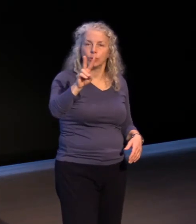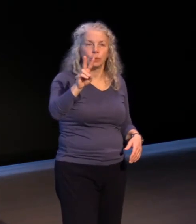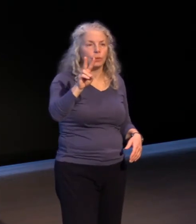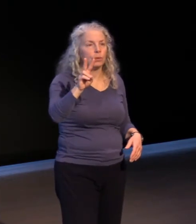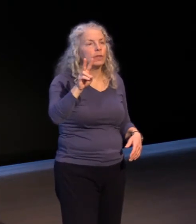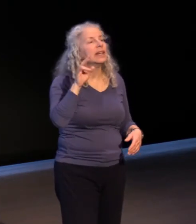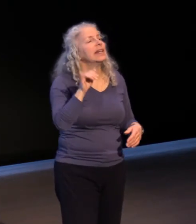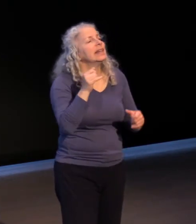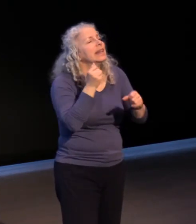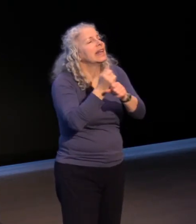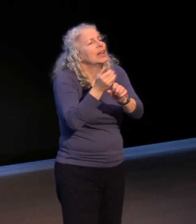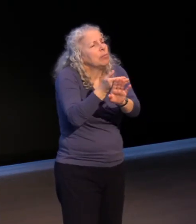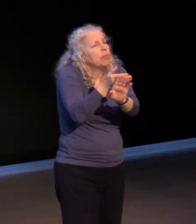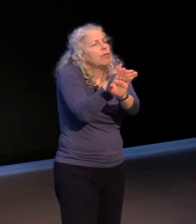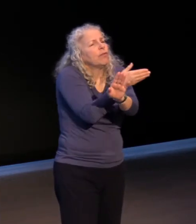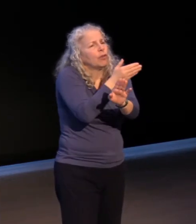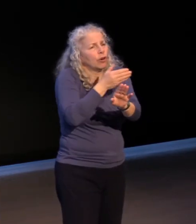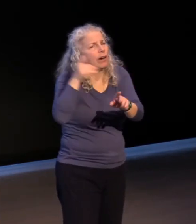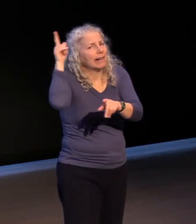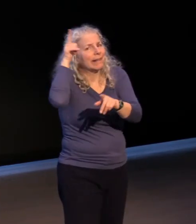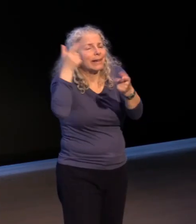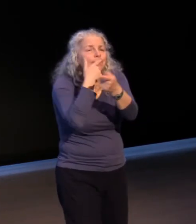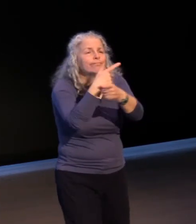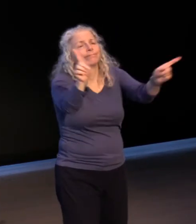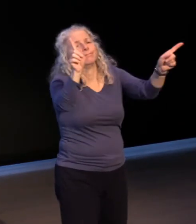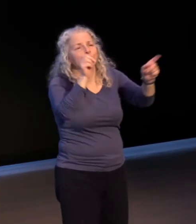1862, the year before the Emancipation Proclamation,